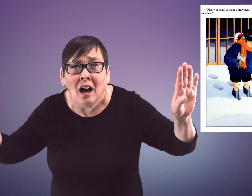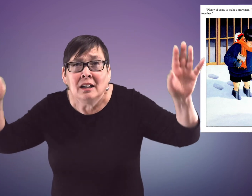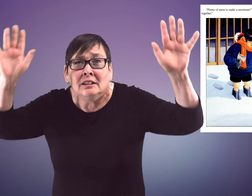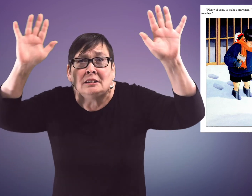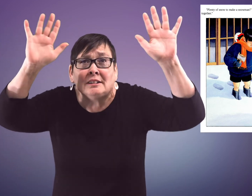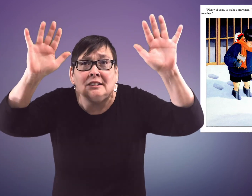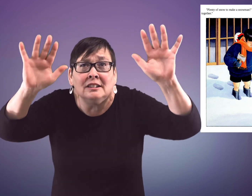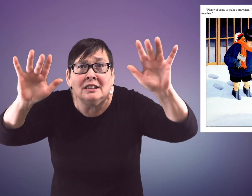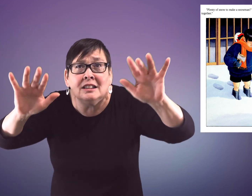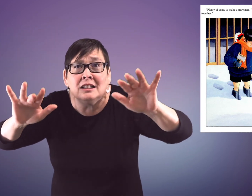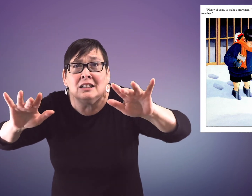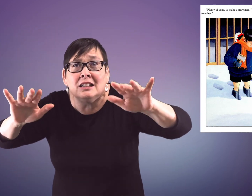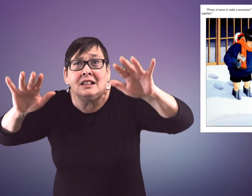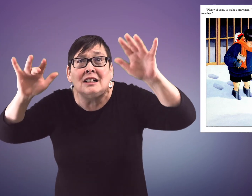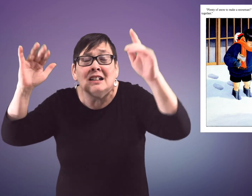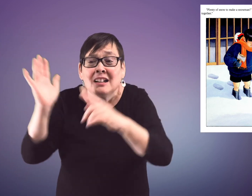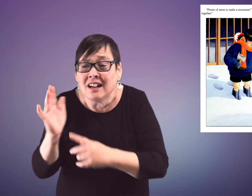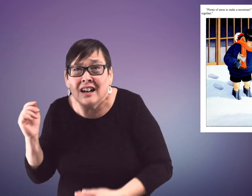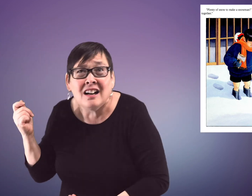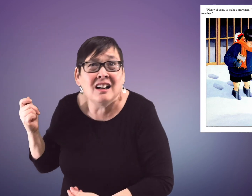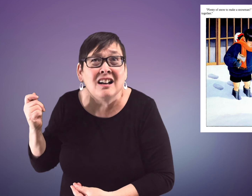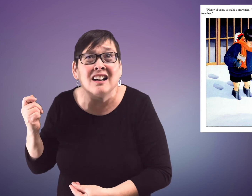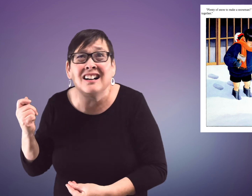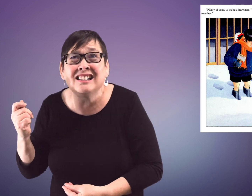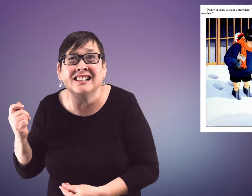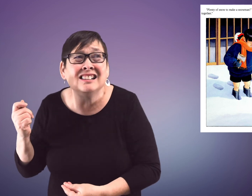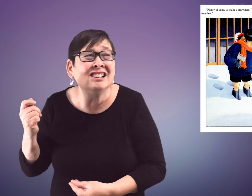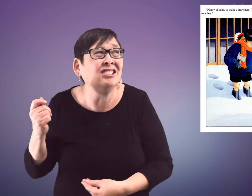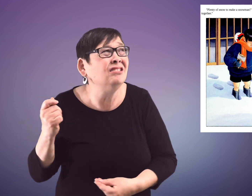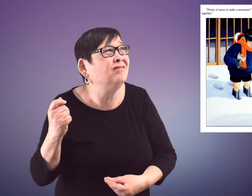disappointment, everything was covered in snow.